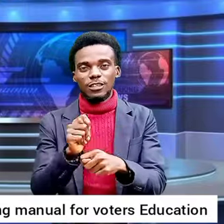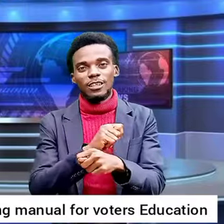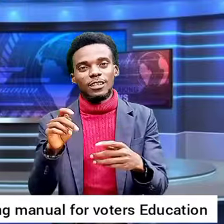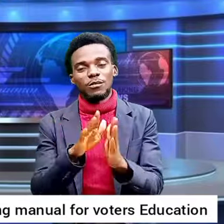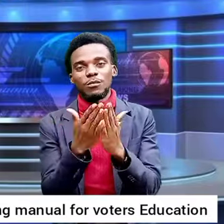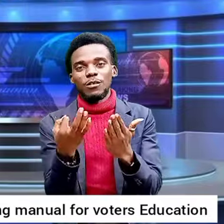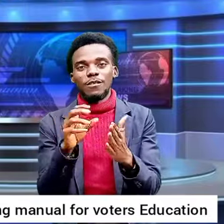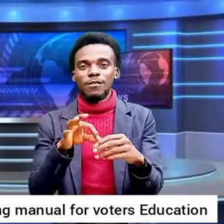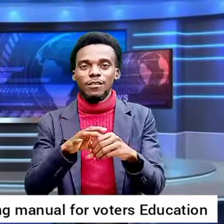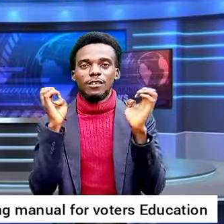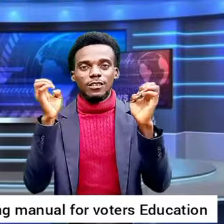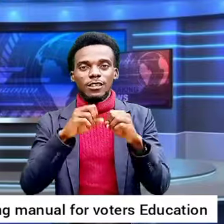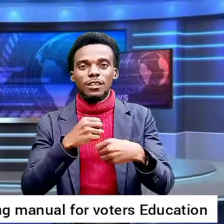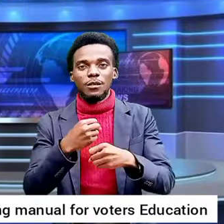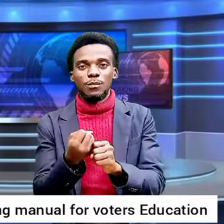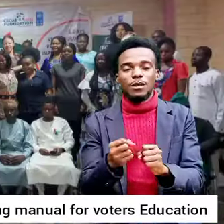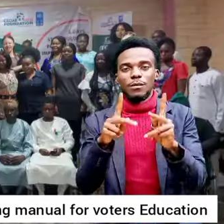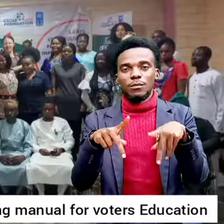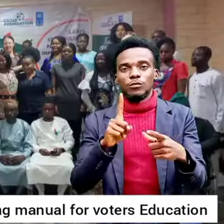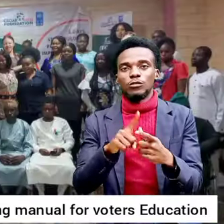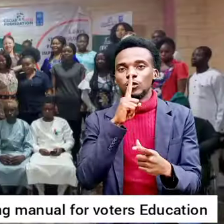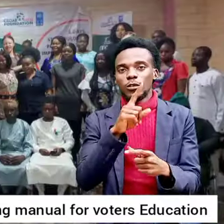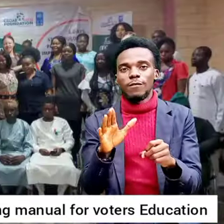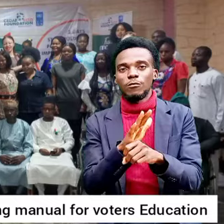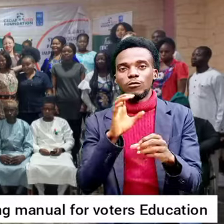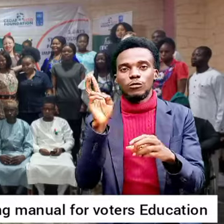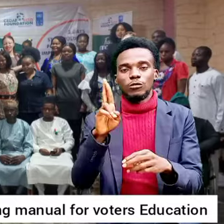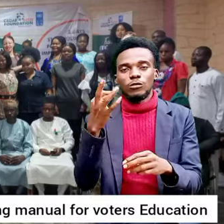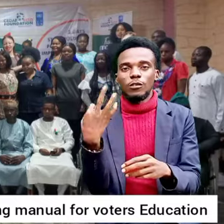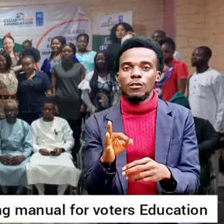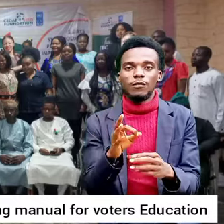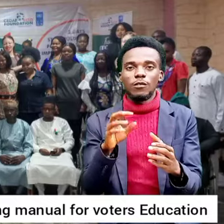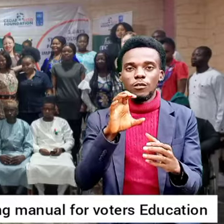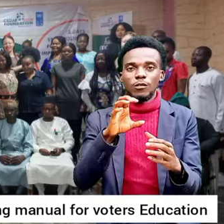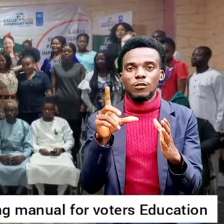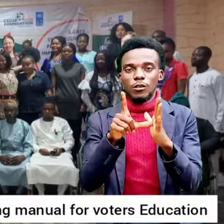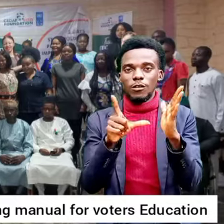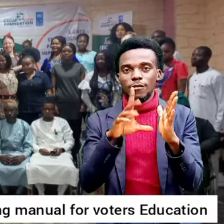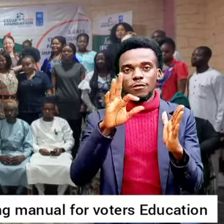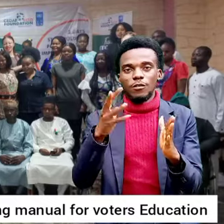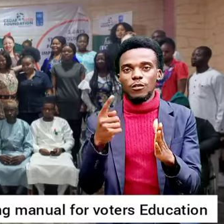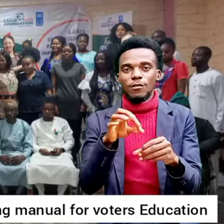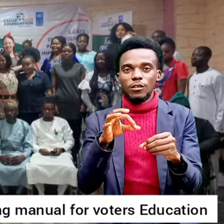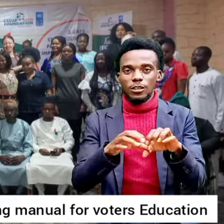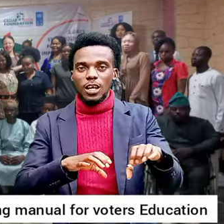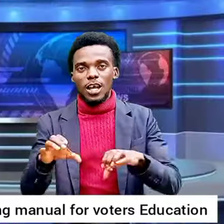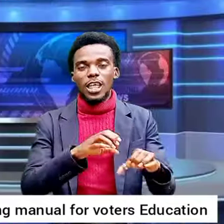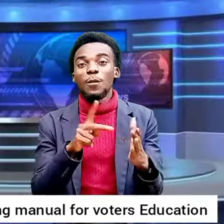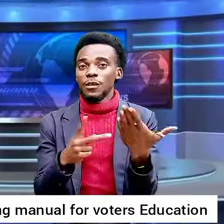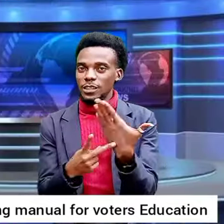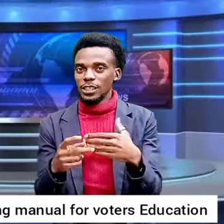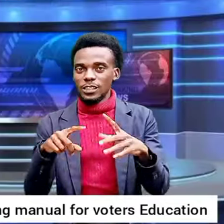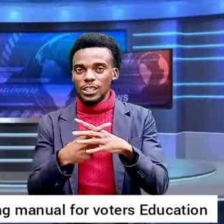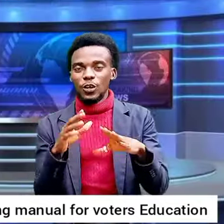full implementation of Clause 54 of the Electoral Act. The project, launched on 8th of